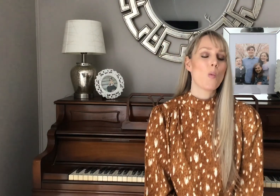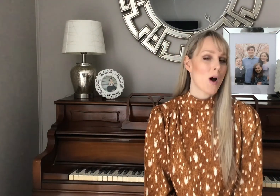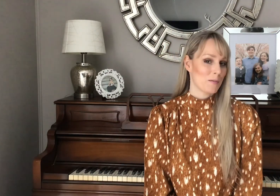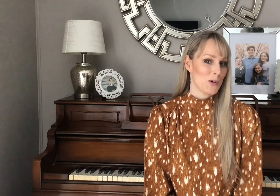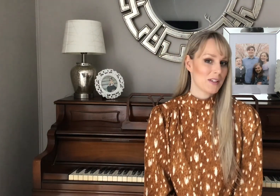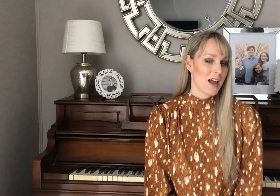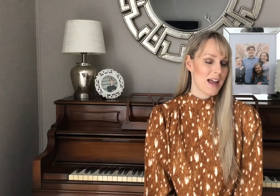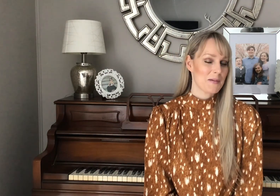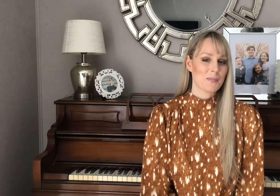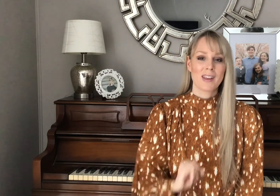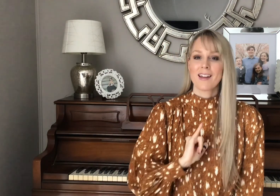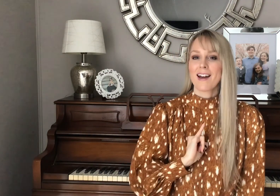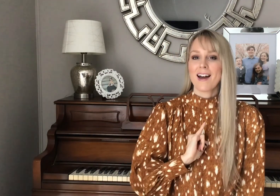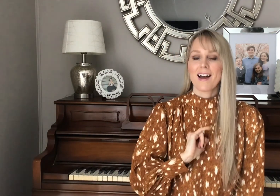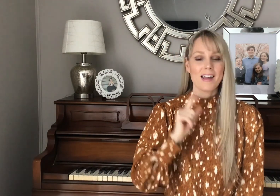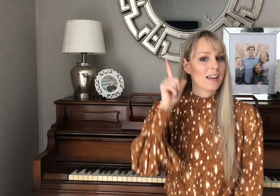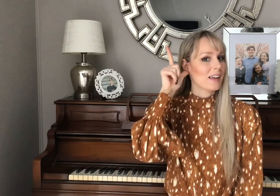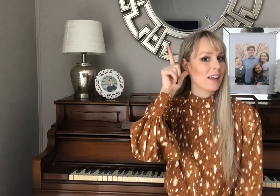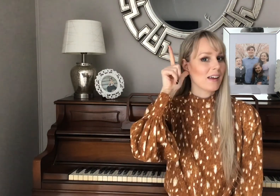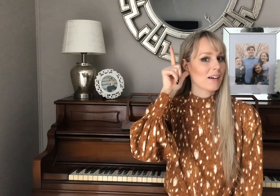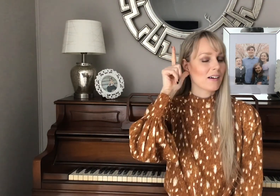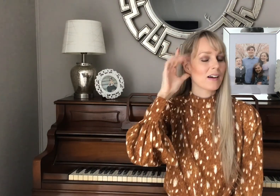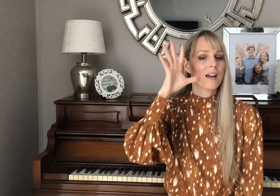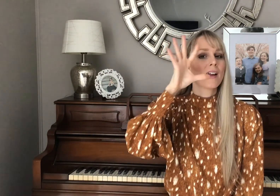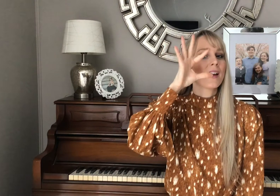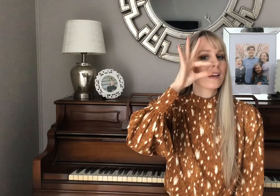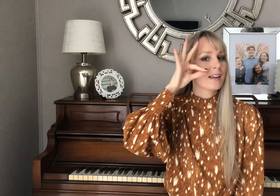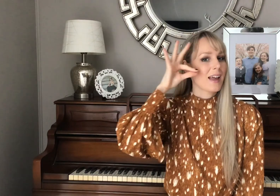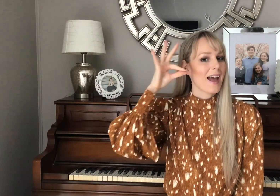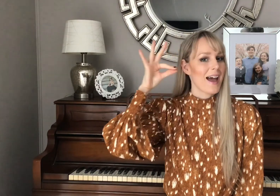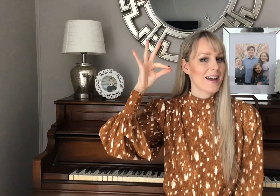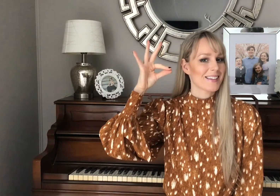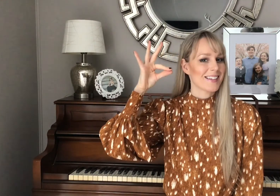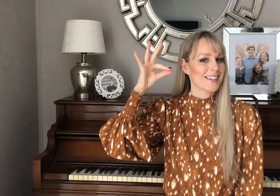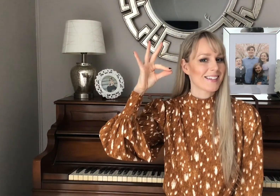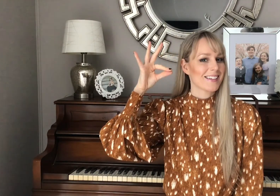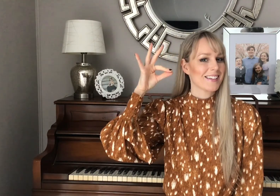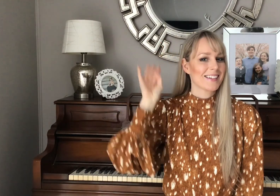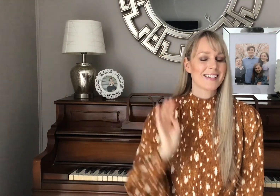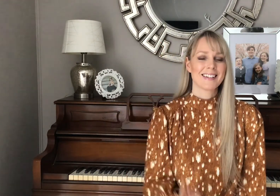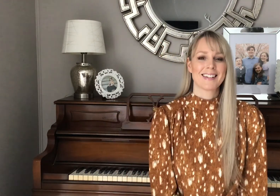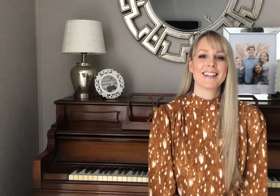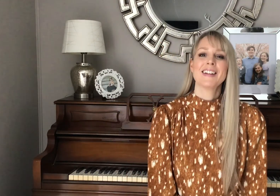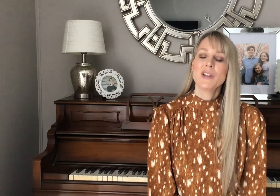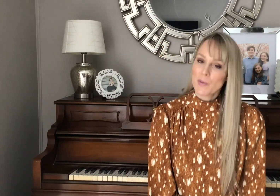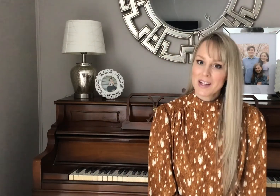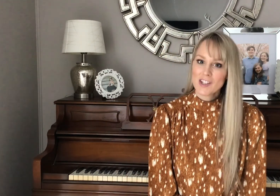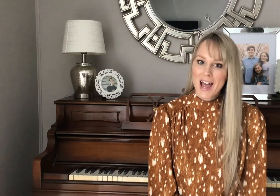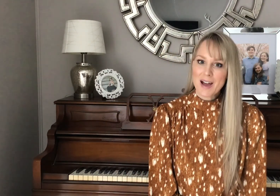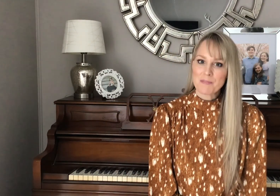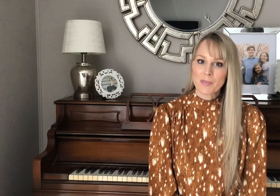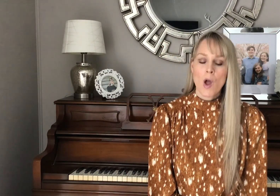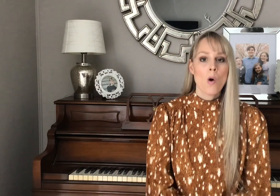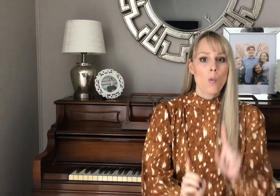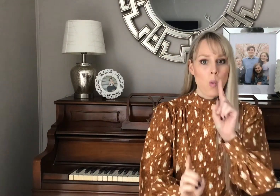One more time. I hear cat. Great job. One